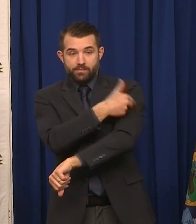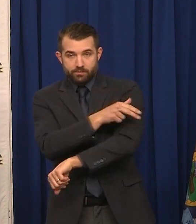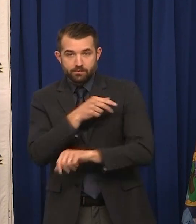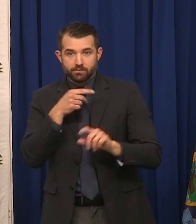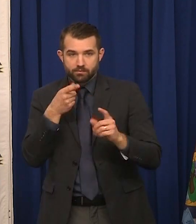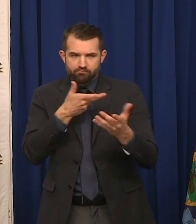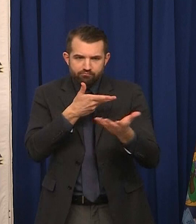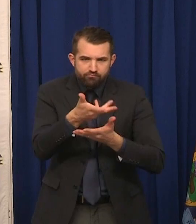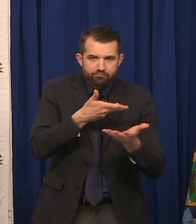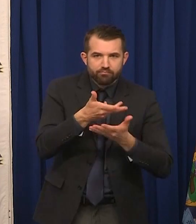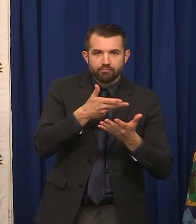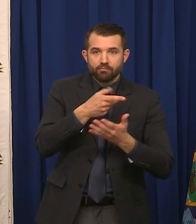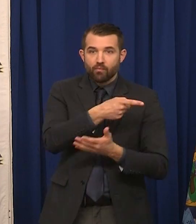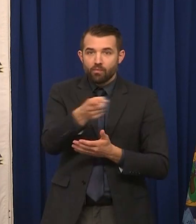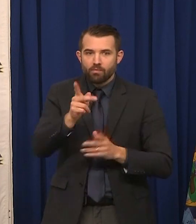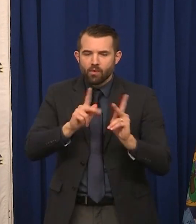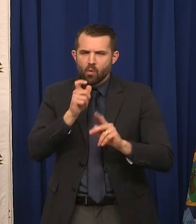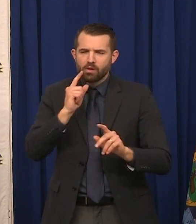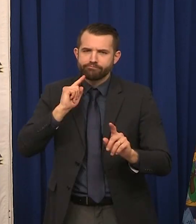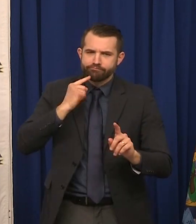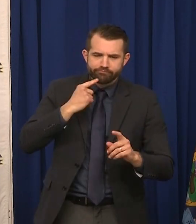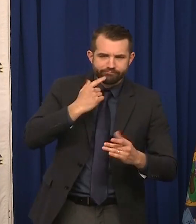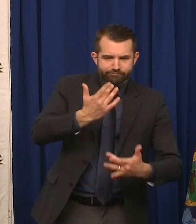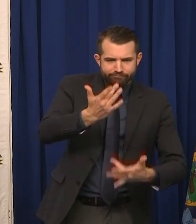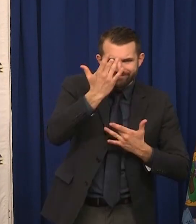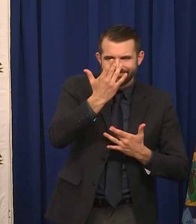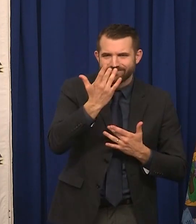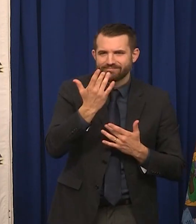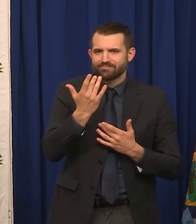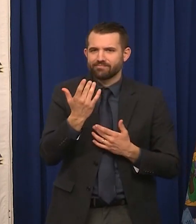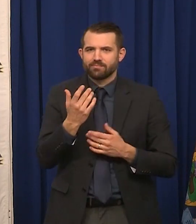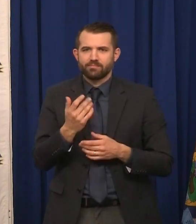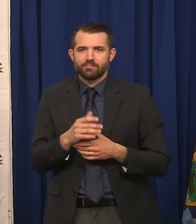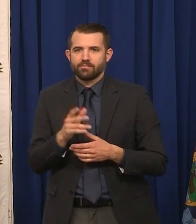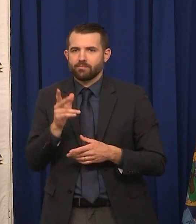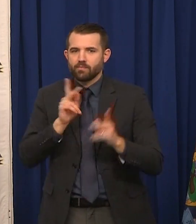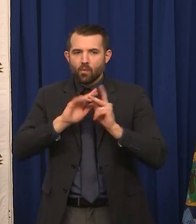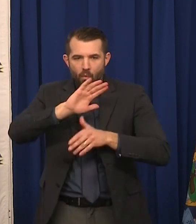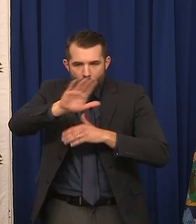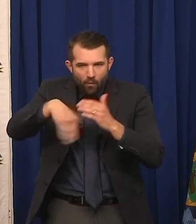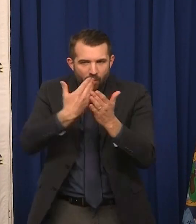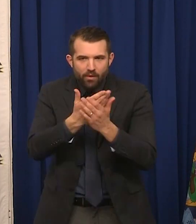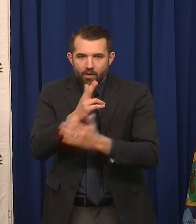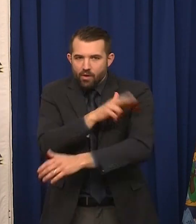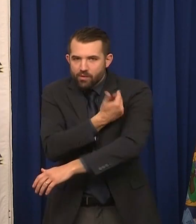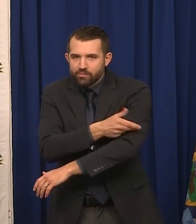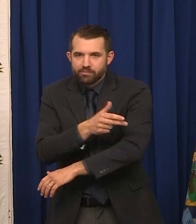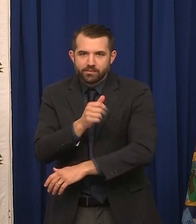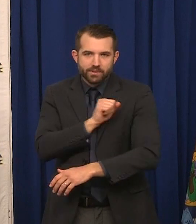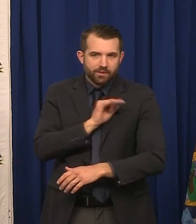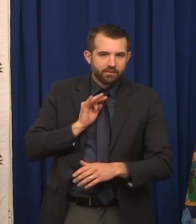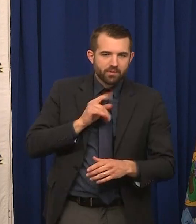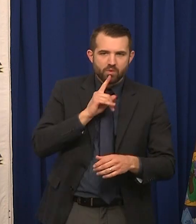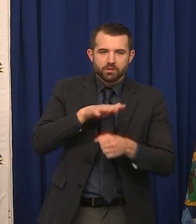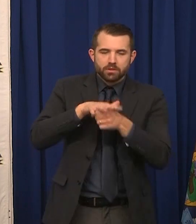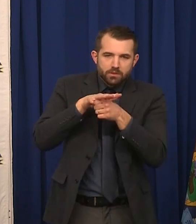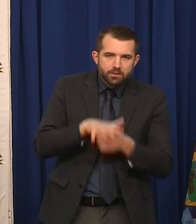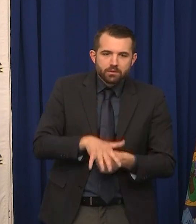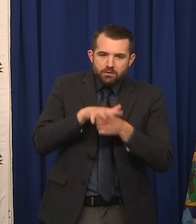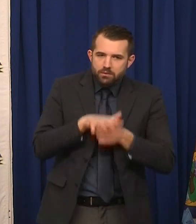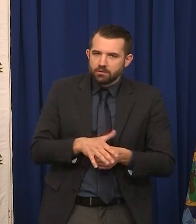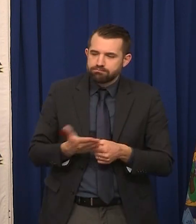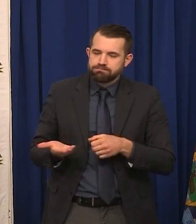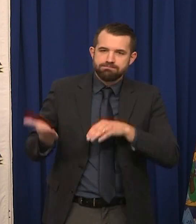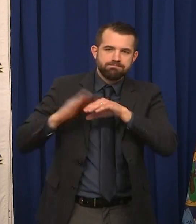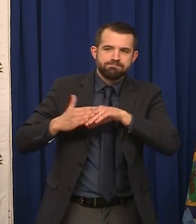high numbers of critically ill patients, places on all members of the hospital community, whether that's physicians,